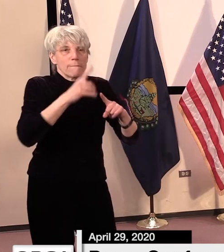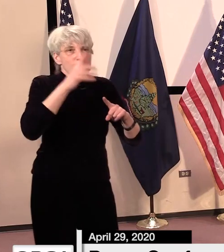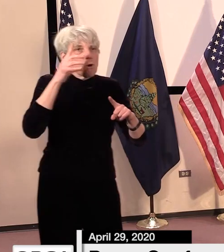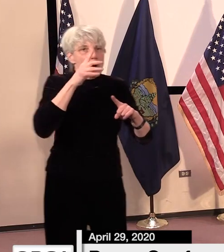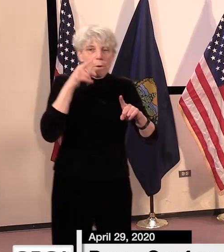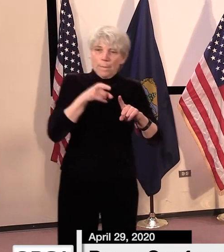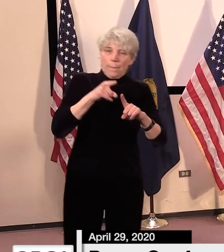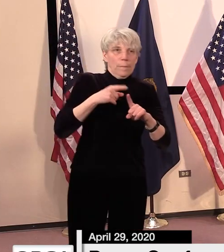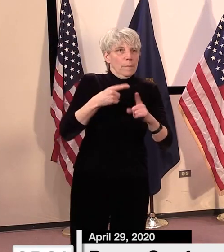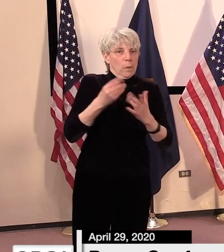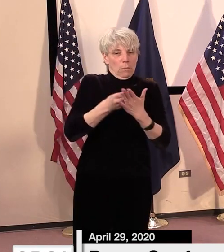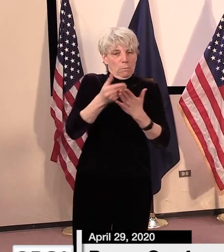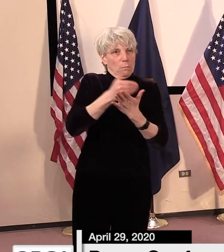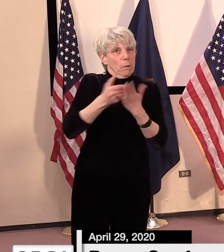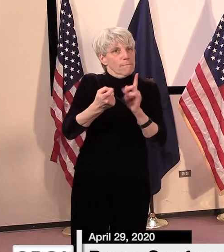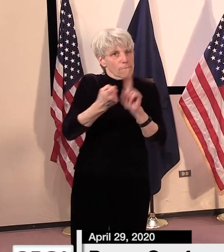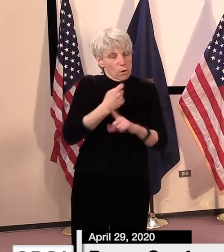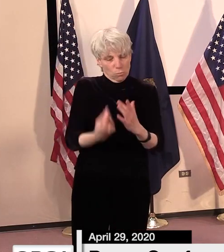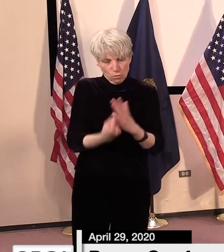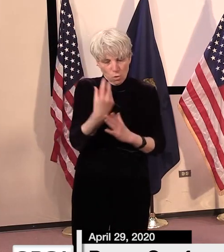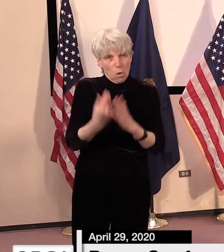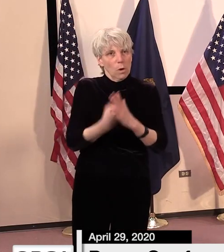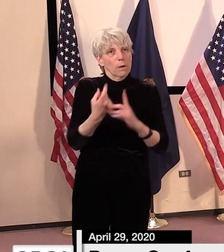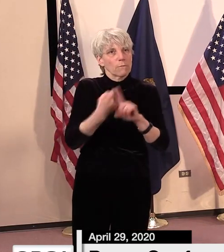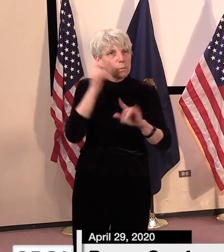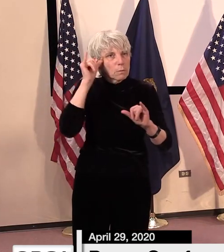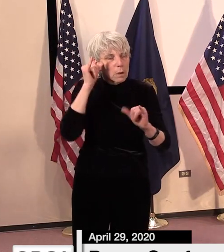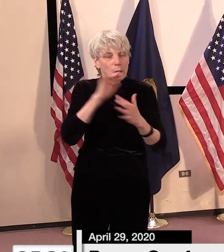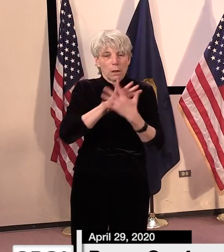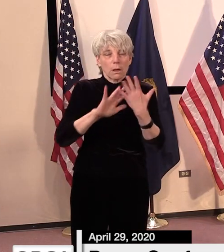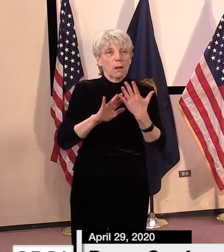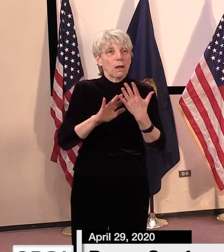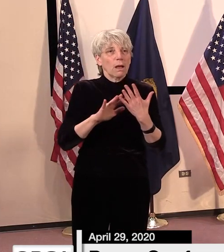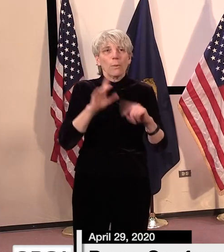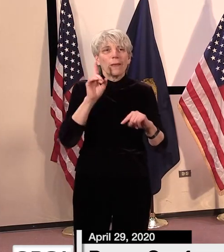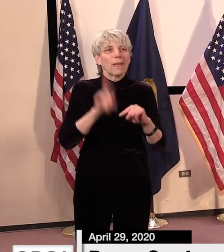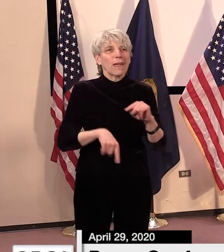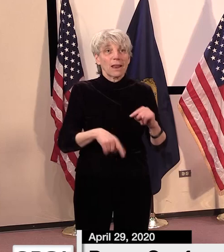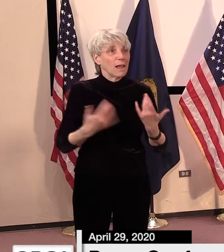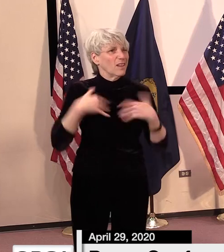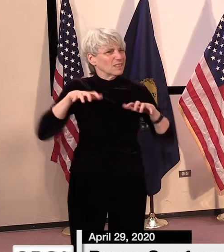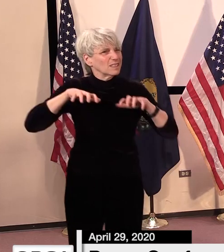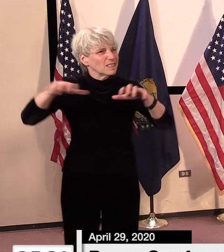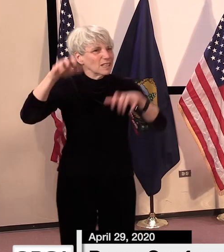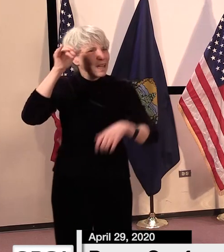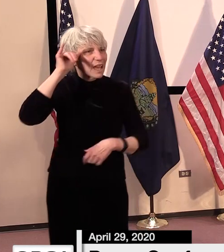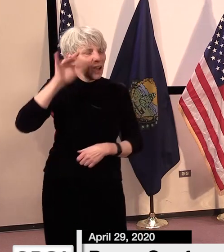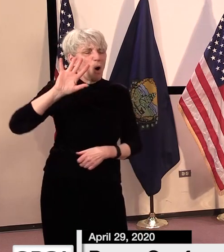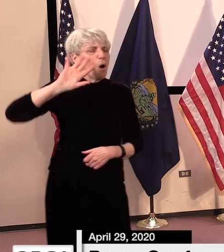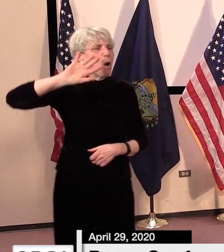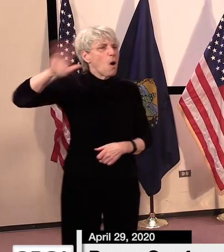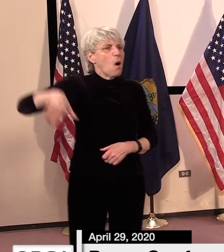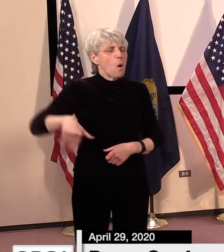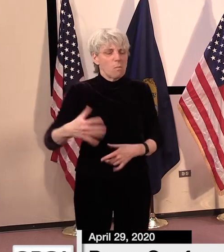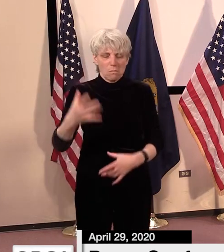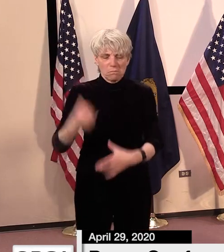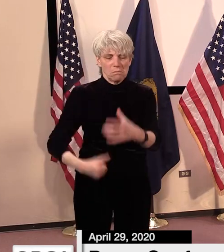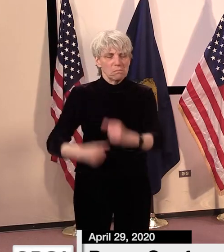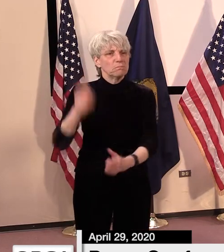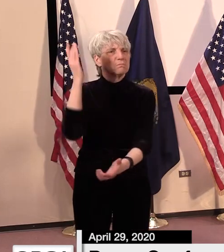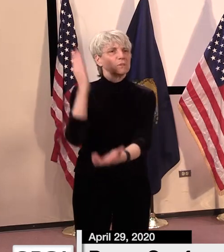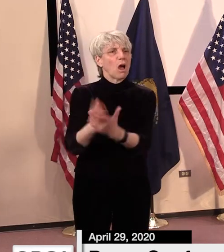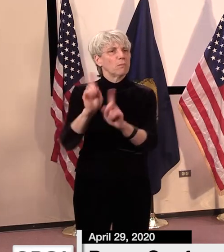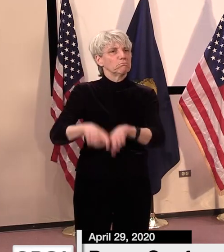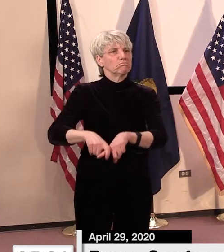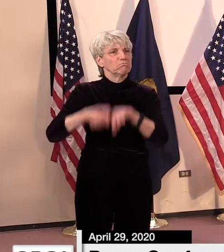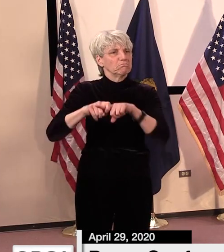their livelihood? It's not like farmers can just stop milking and you know, go on unemployment. Yeah, I'm very